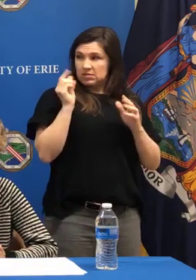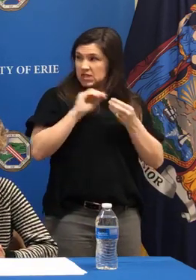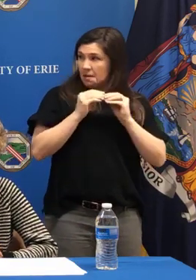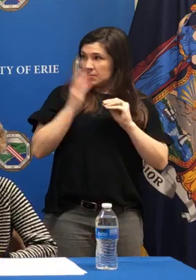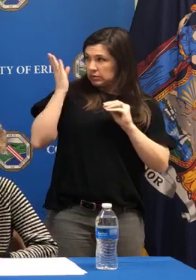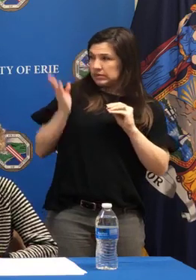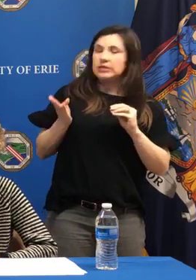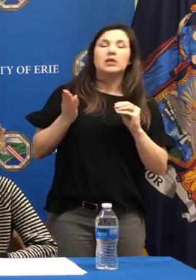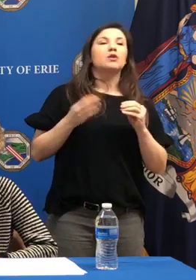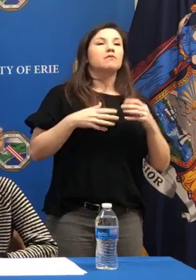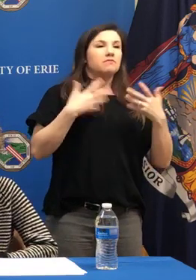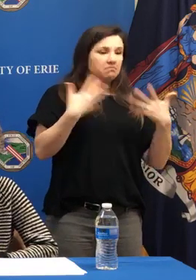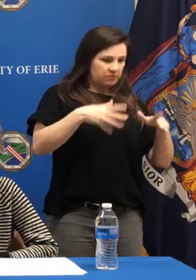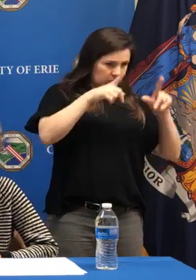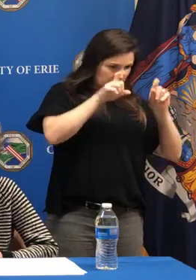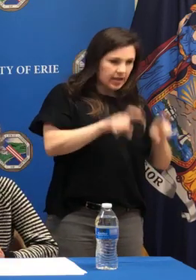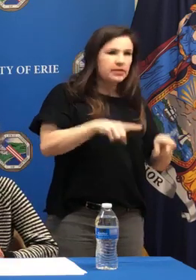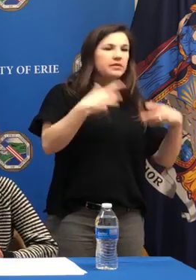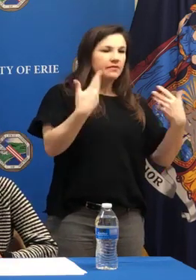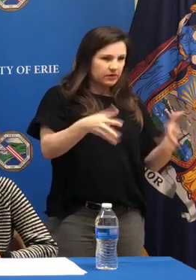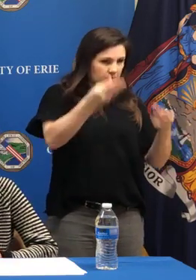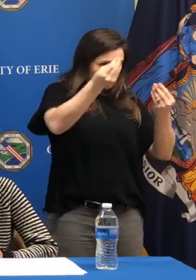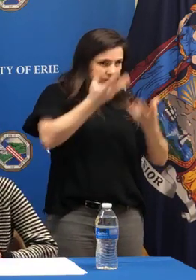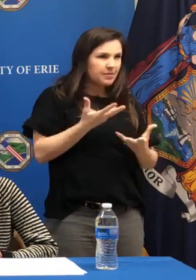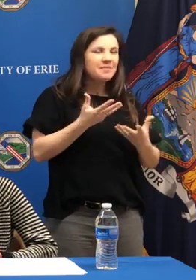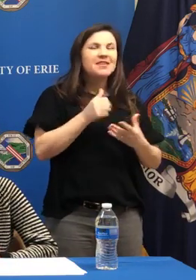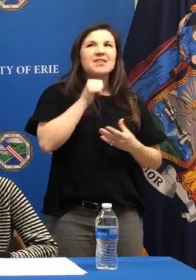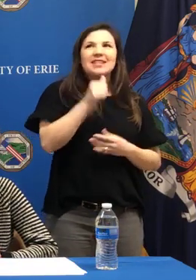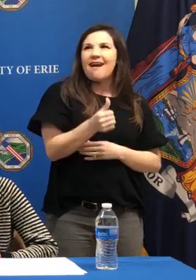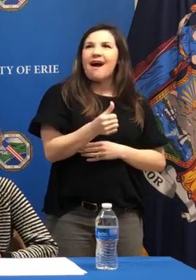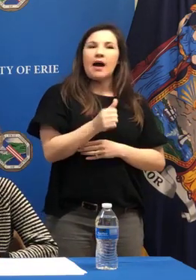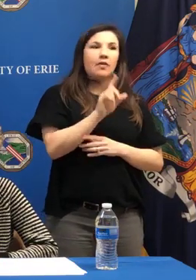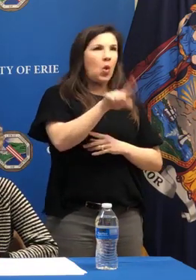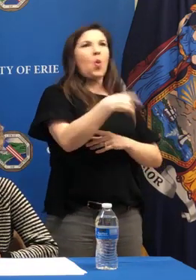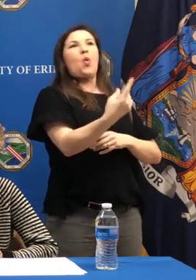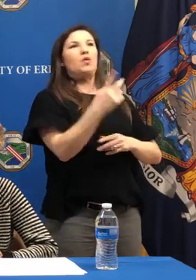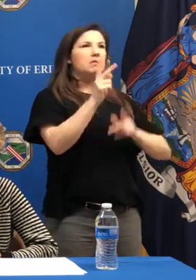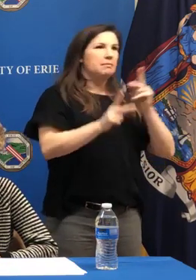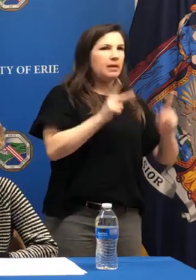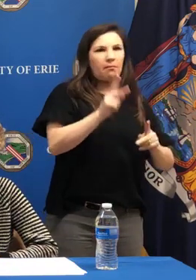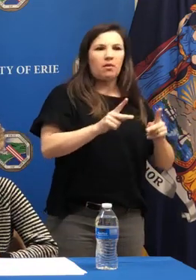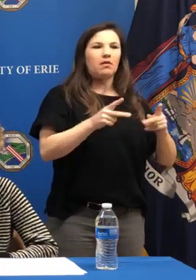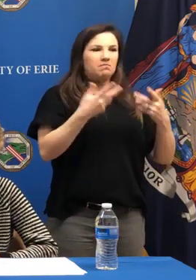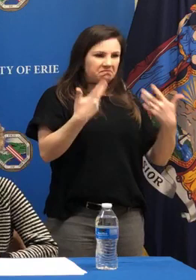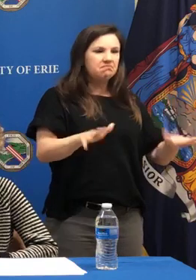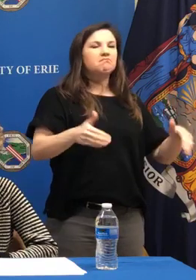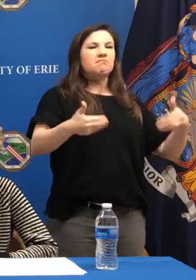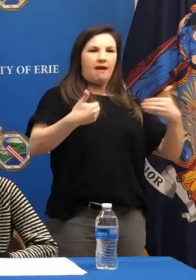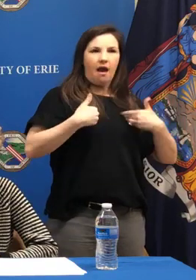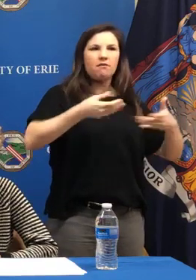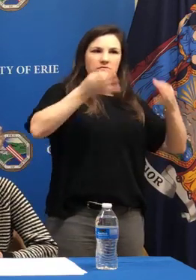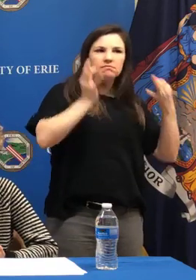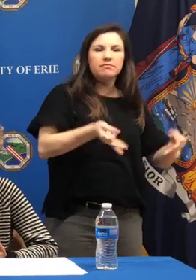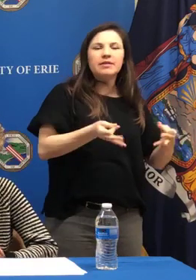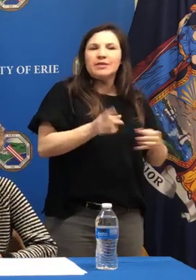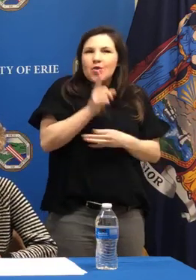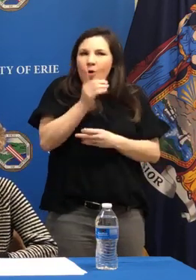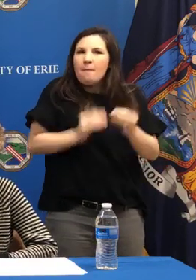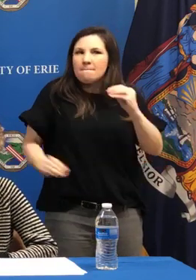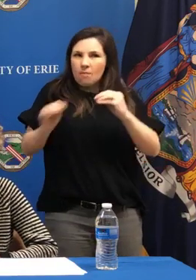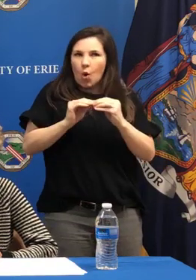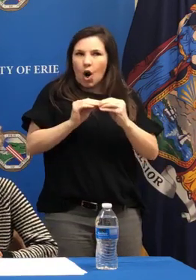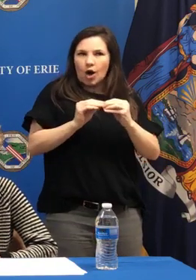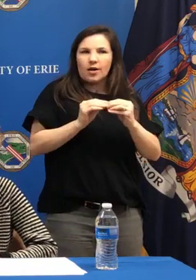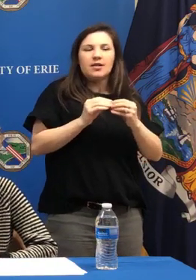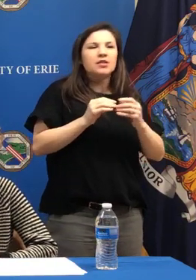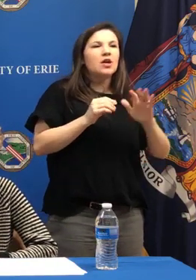and they've been reported to us, but these are really not just the only people that have COVID-19 in Erie County. So I don't want